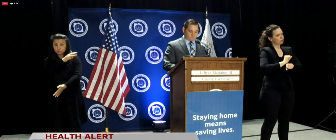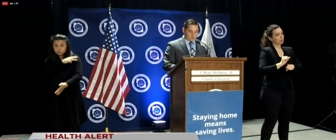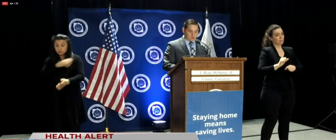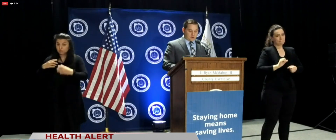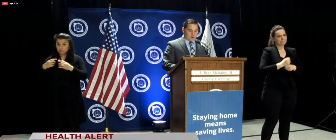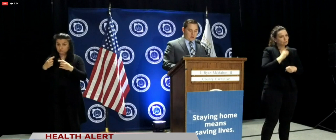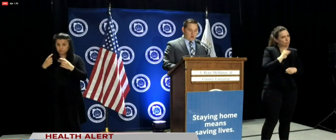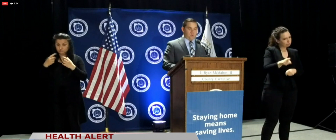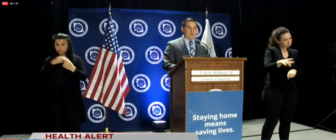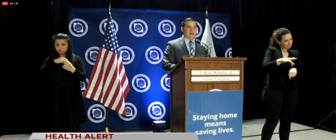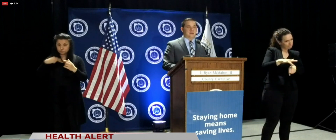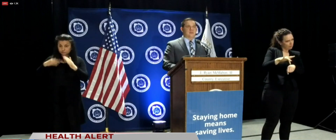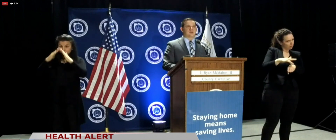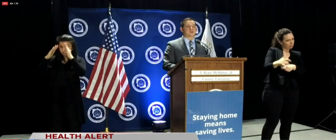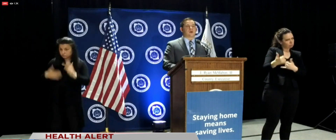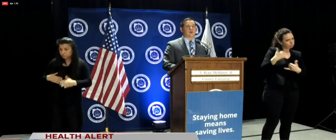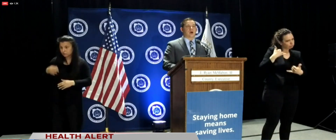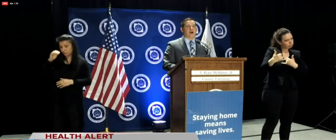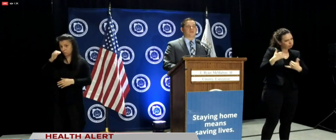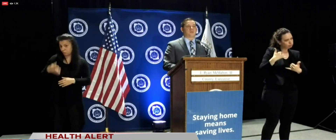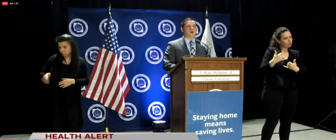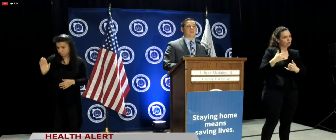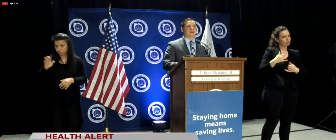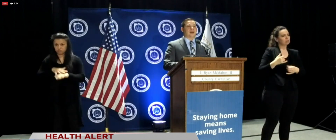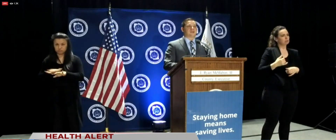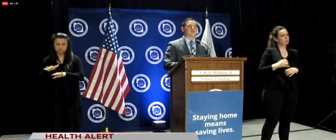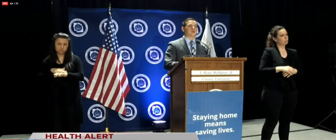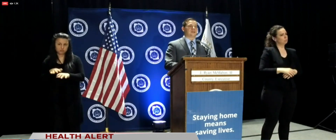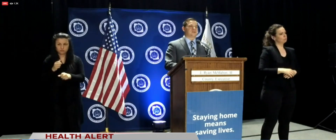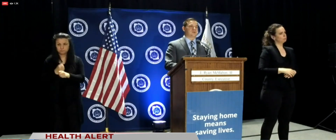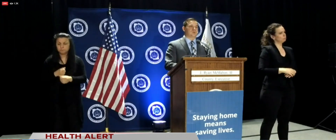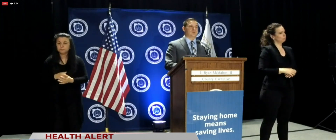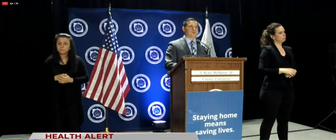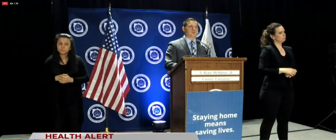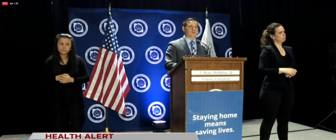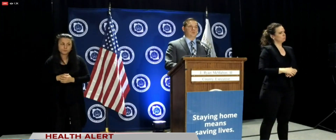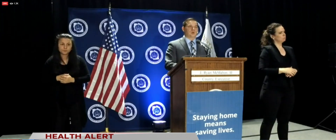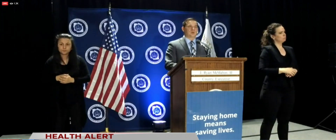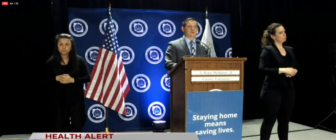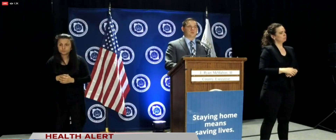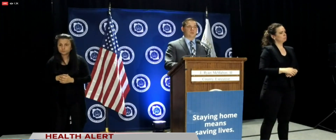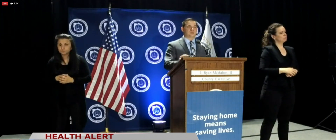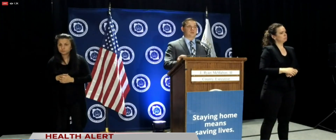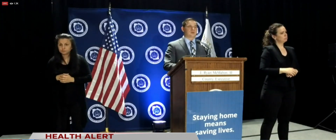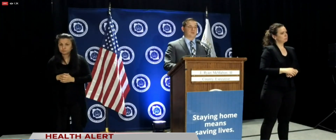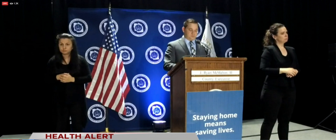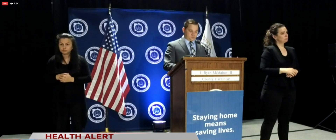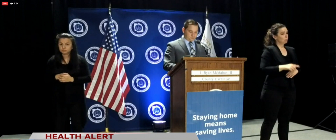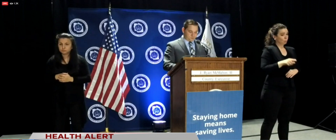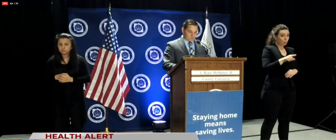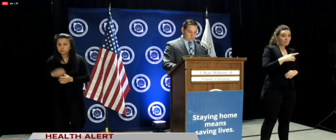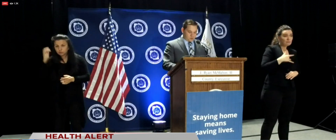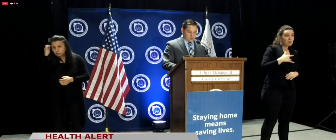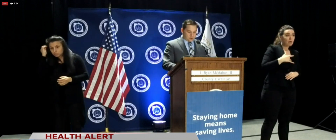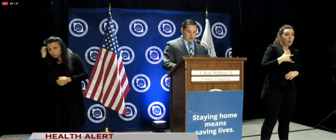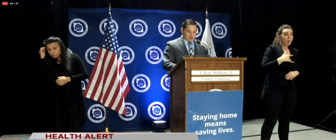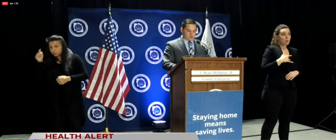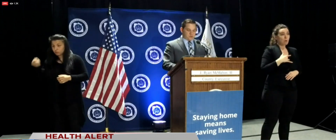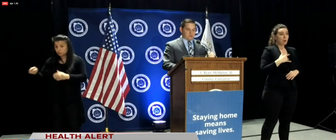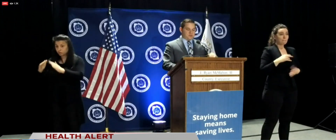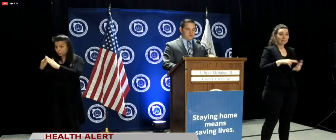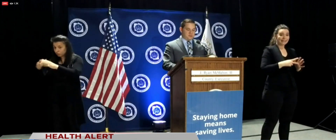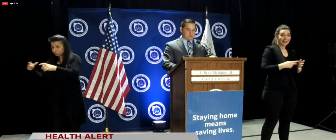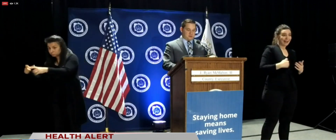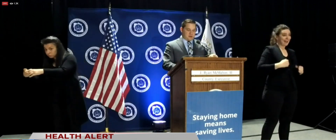important. A reminder on this, though, our health department has to release you. You don't get to release yourself.